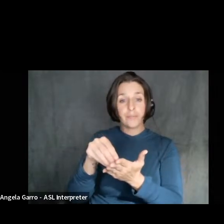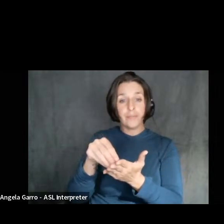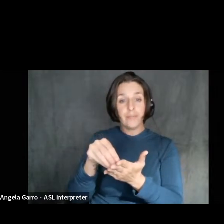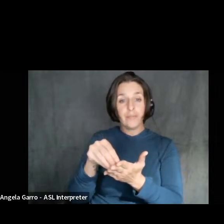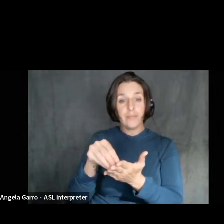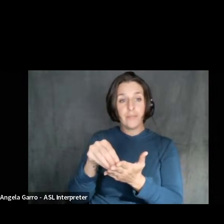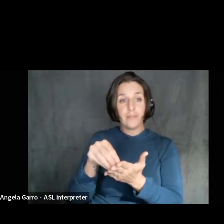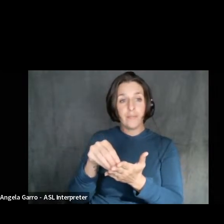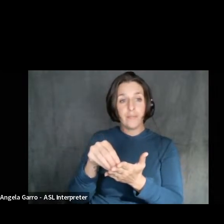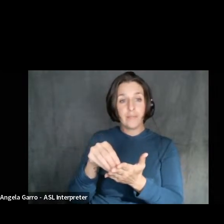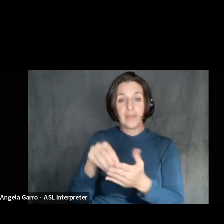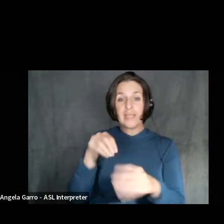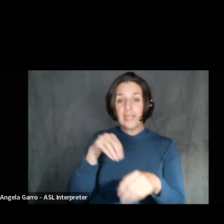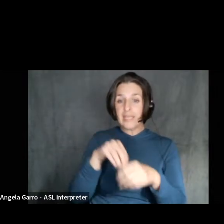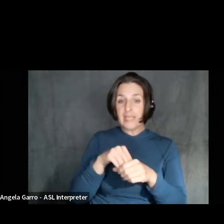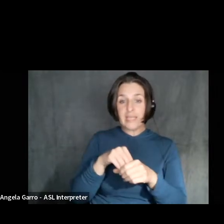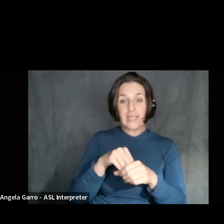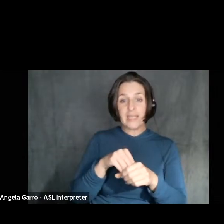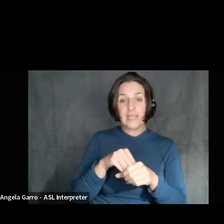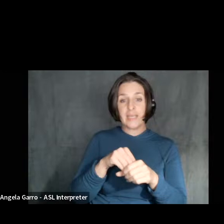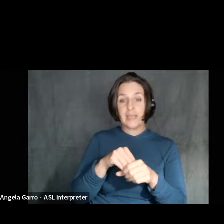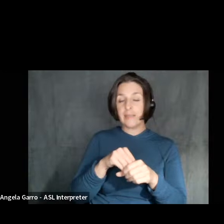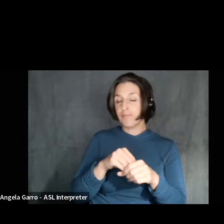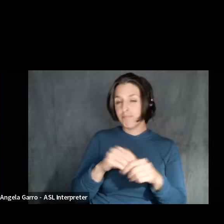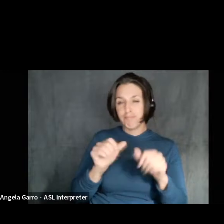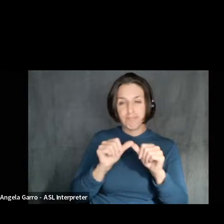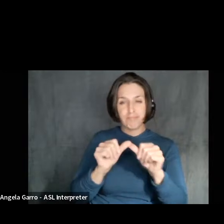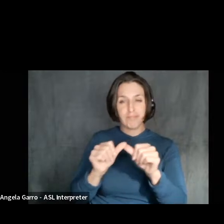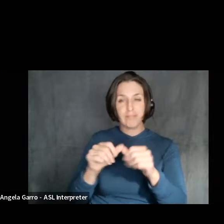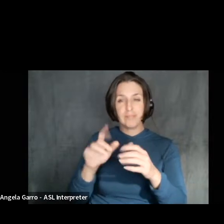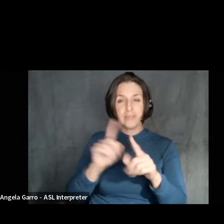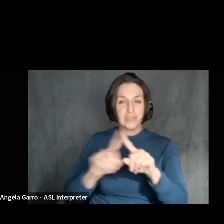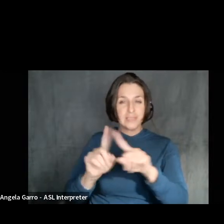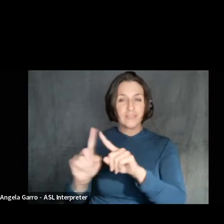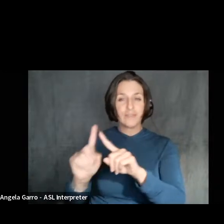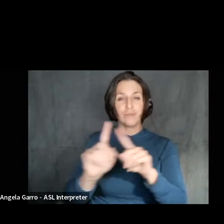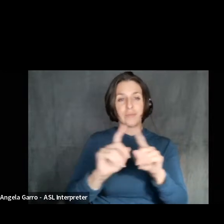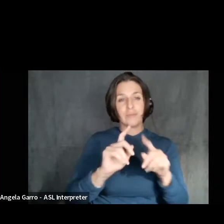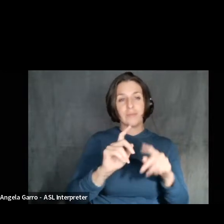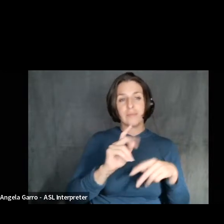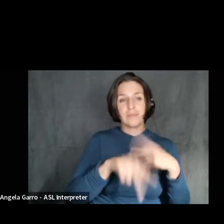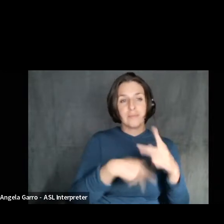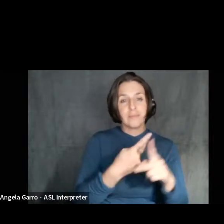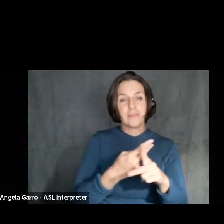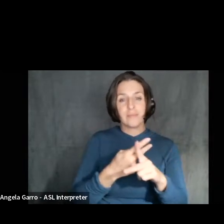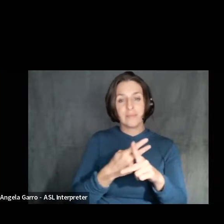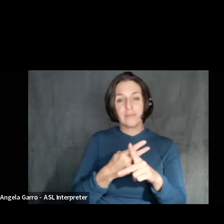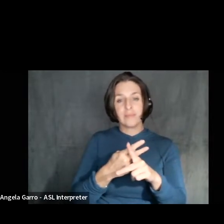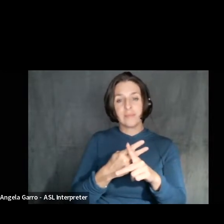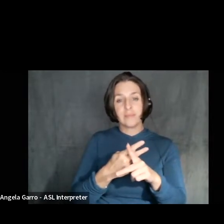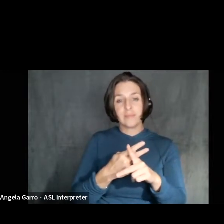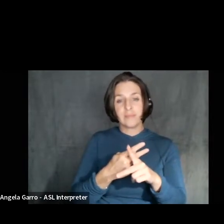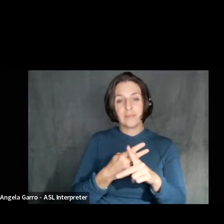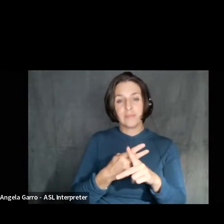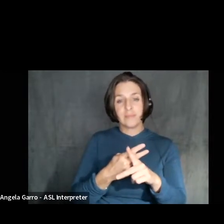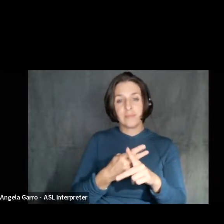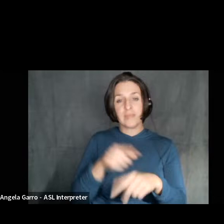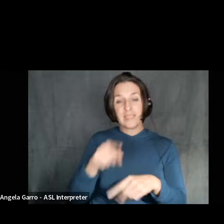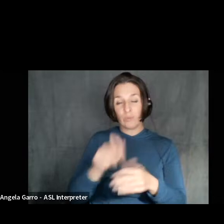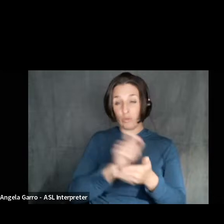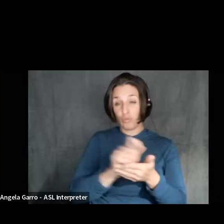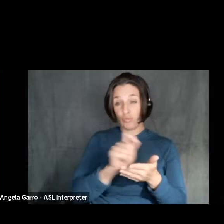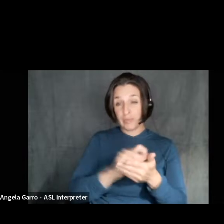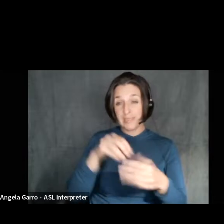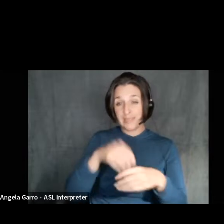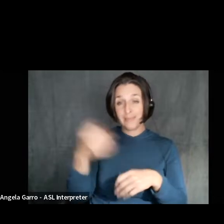inimitable style. And it goes on. This is a book entitled The Fundamentals of Public School Administration, and it was written in